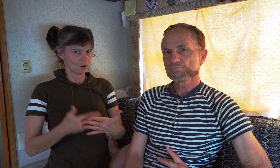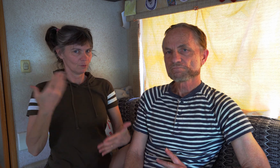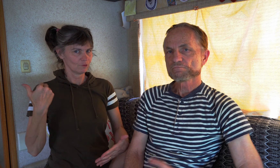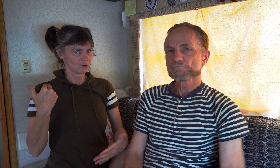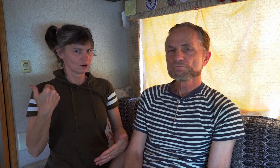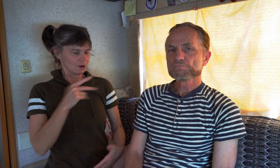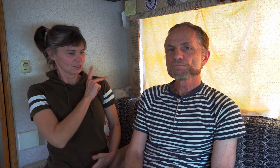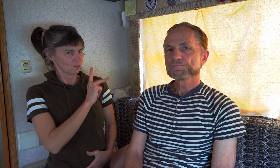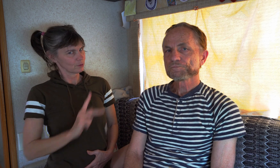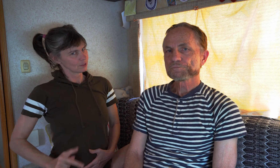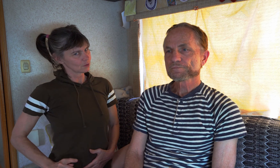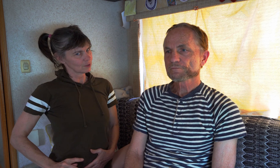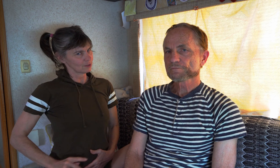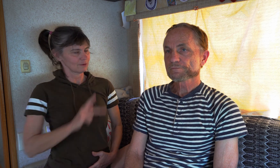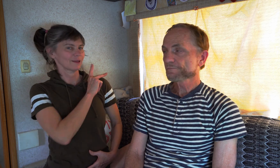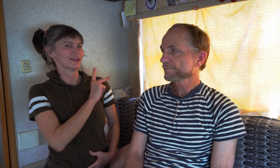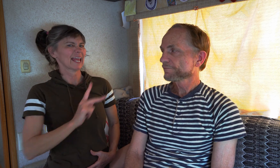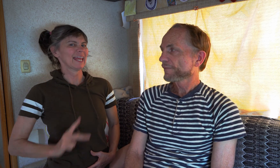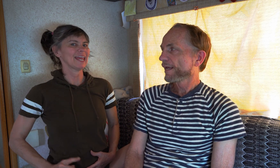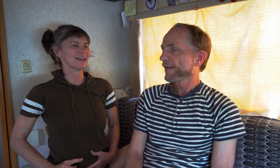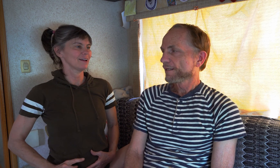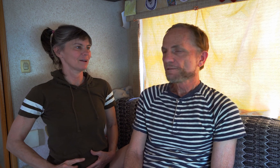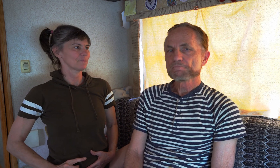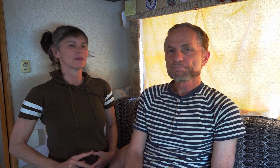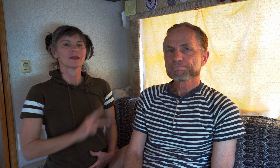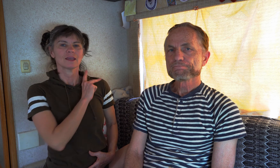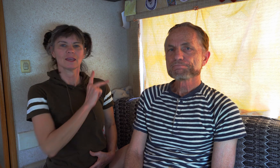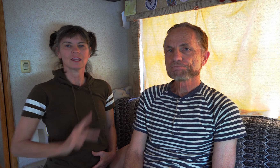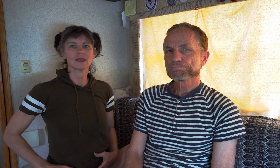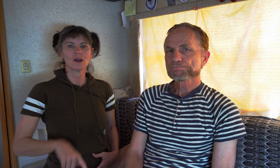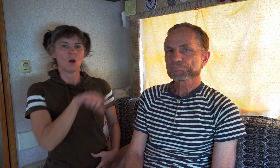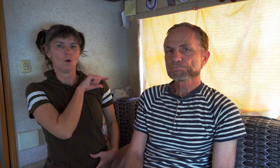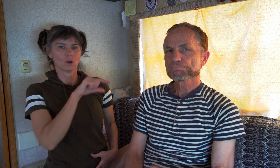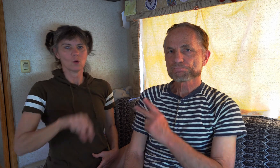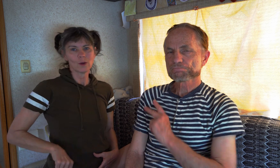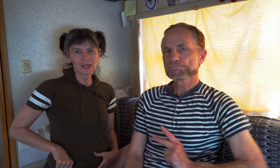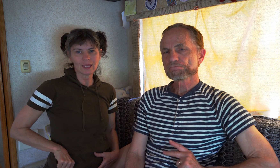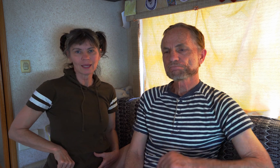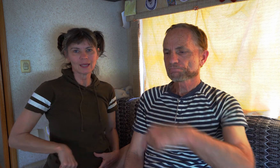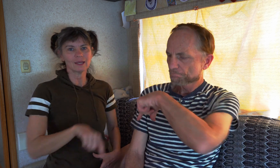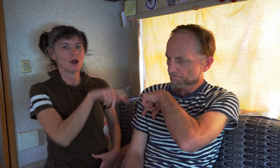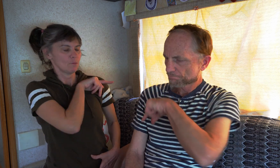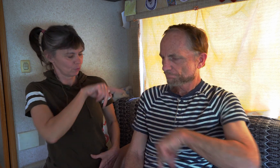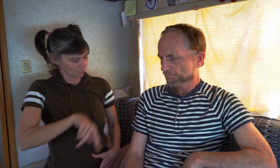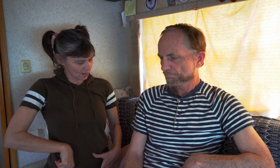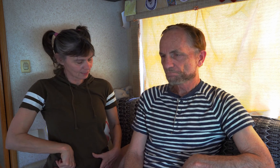this before. So what was this one? King. King or